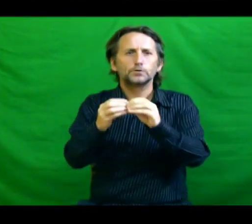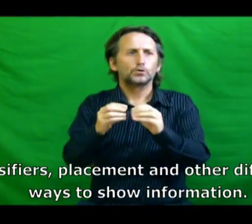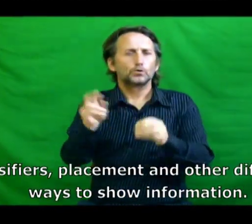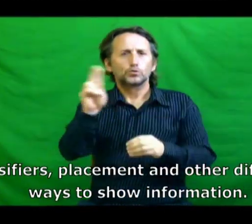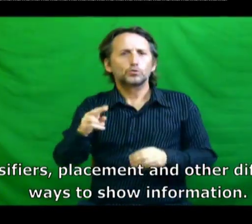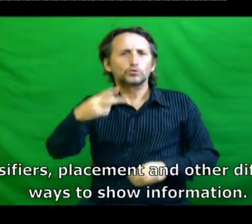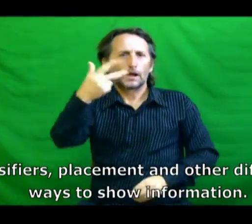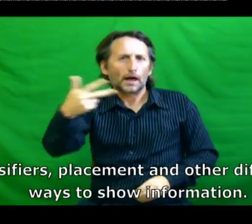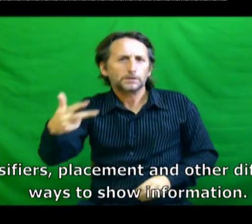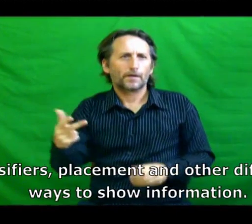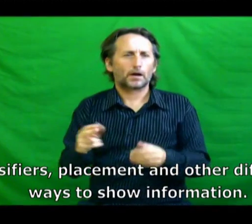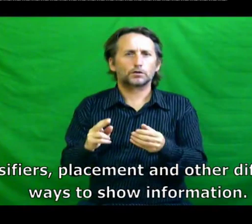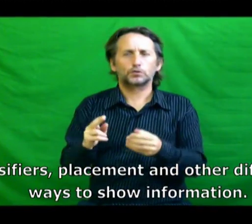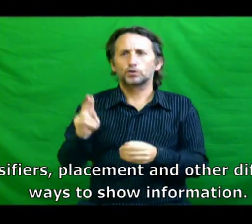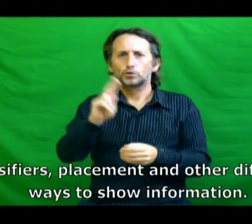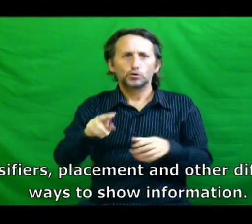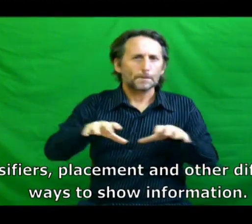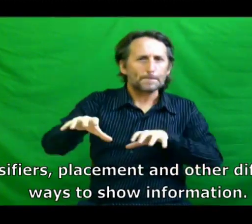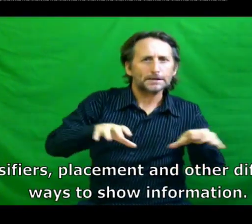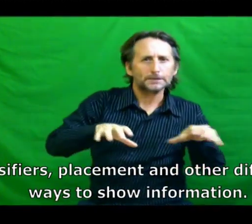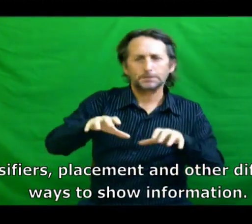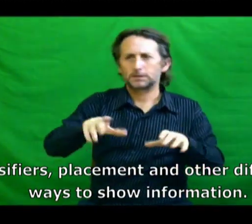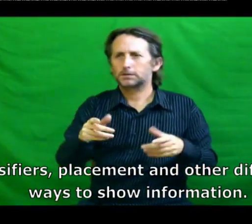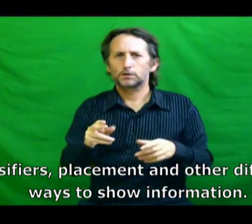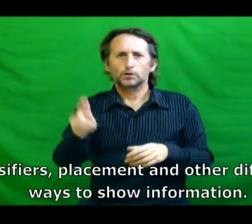and other different ways to show information.